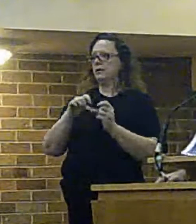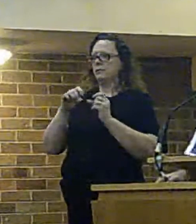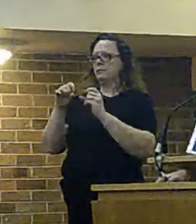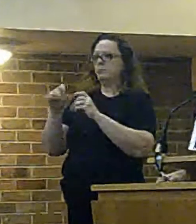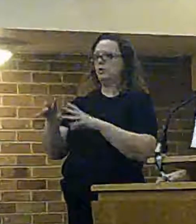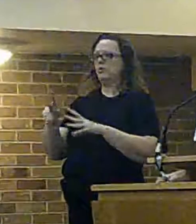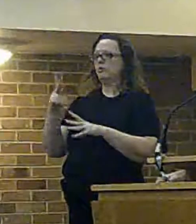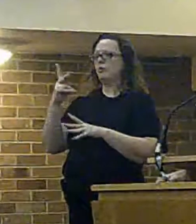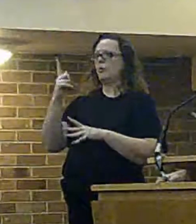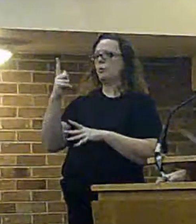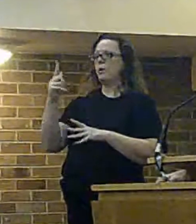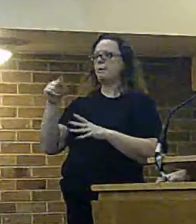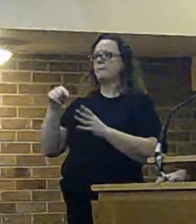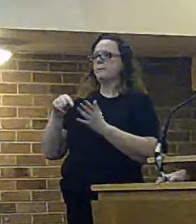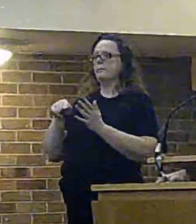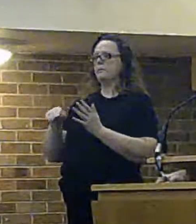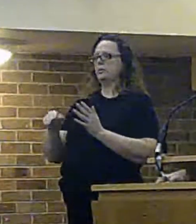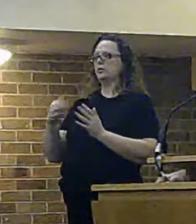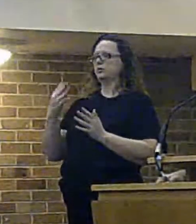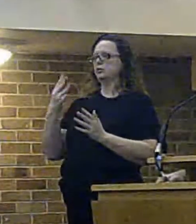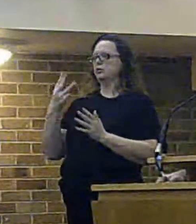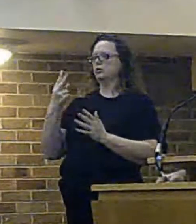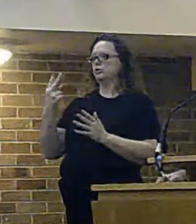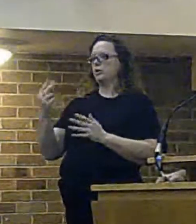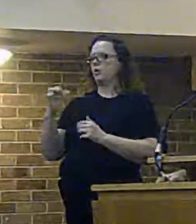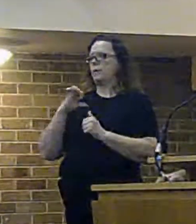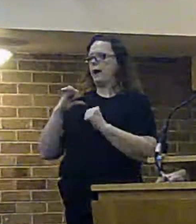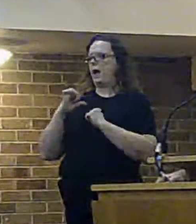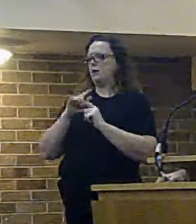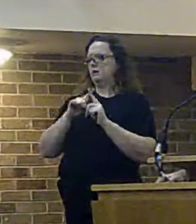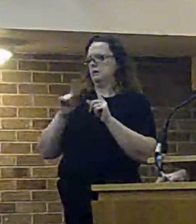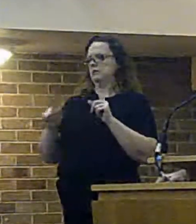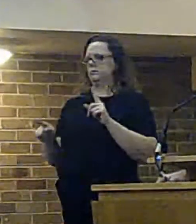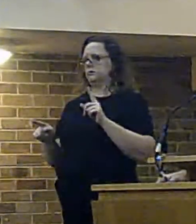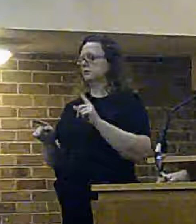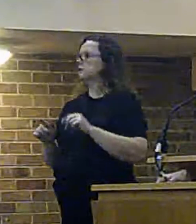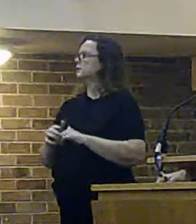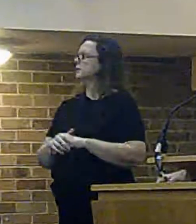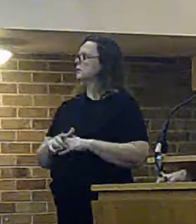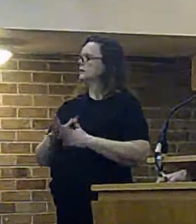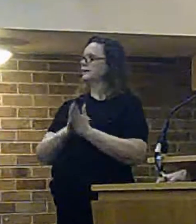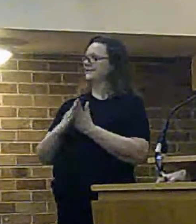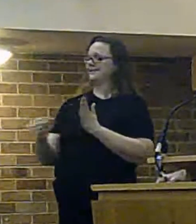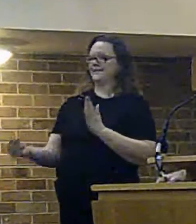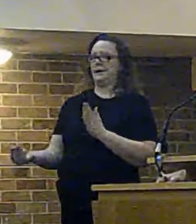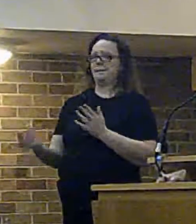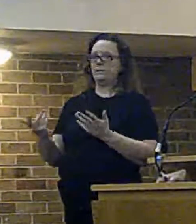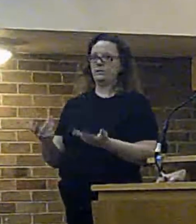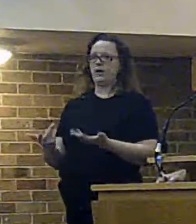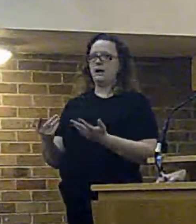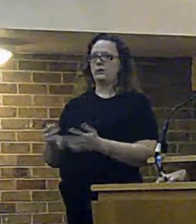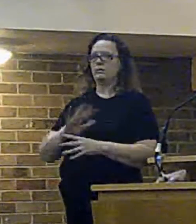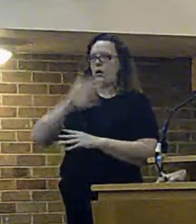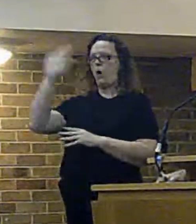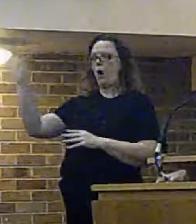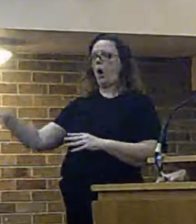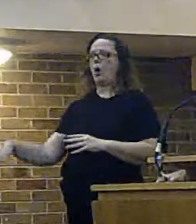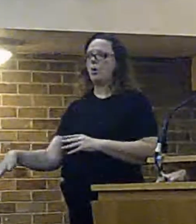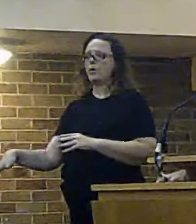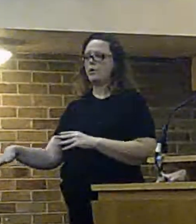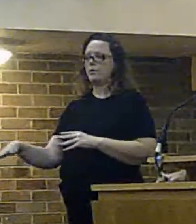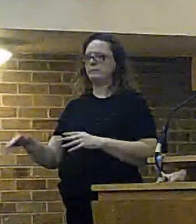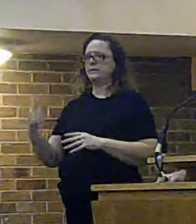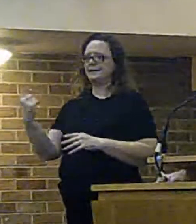1.2 miles up the road. Probably to make it a bit easier, if we use an example, which you can all go home and do